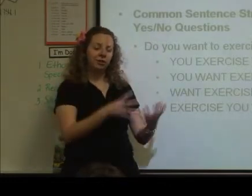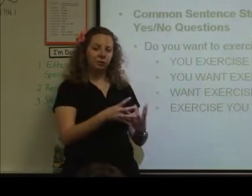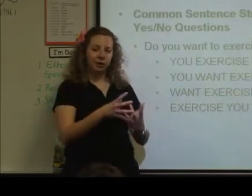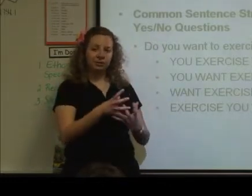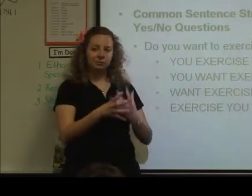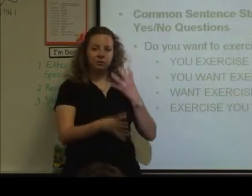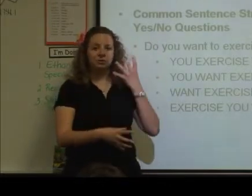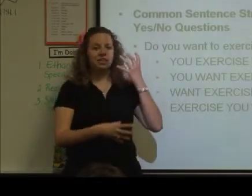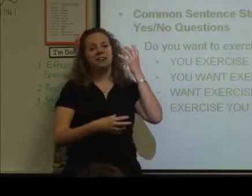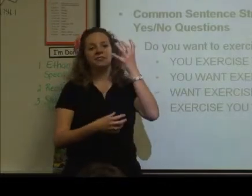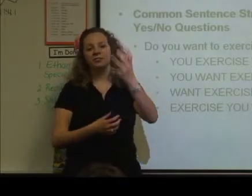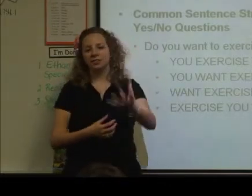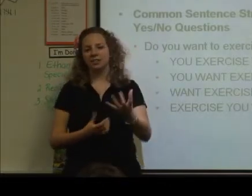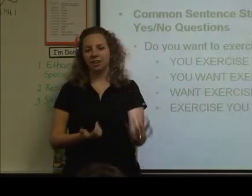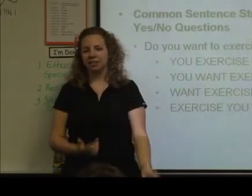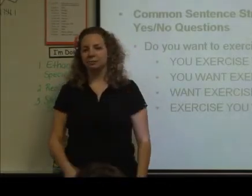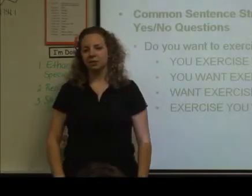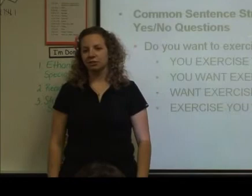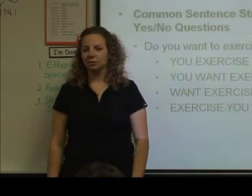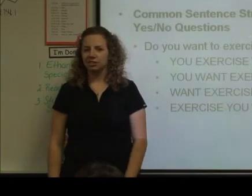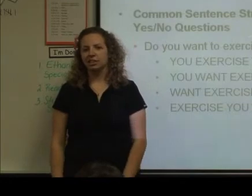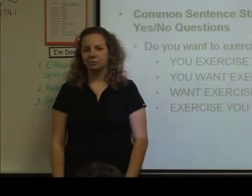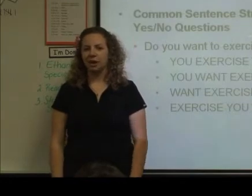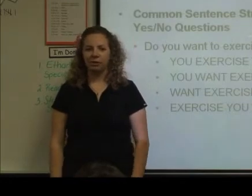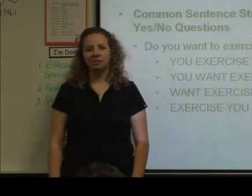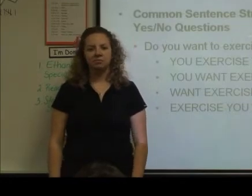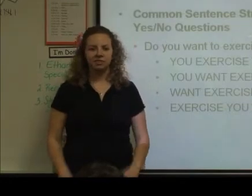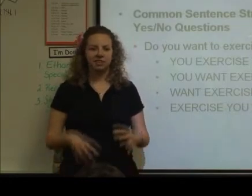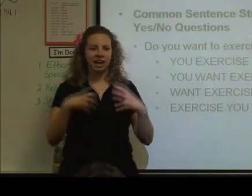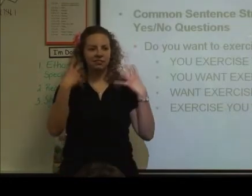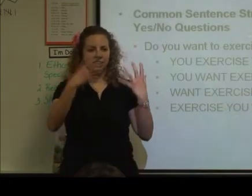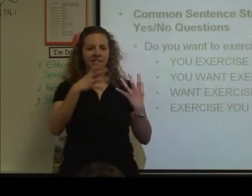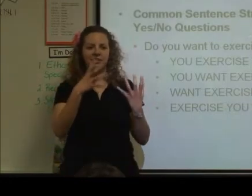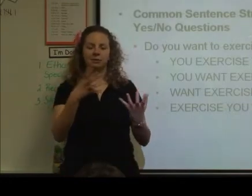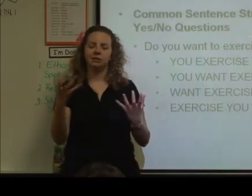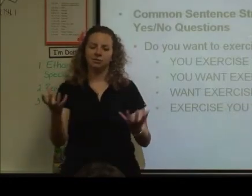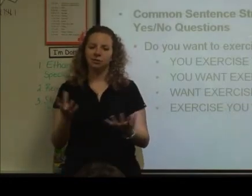whenever you're around someone who's deaf, then a lot of times they'll give you a sign name that way. Then they have like an easy way to refer.